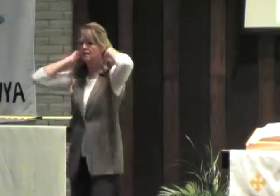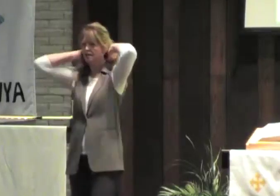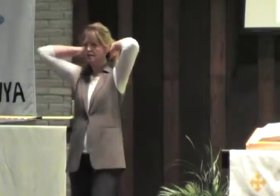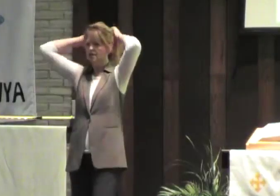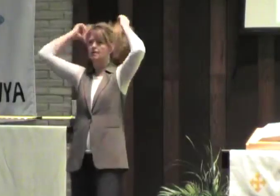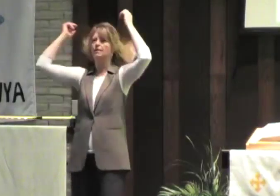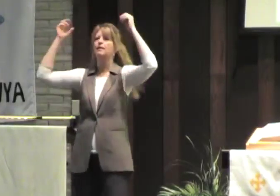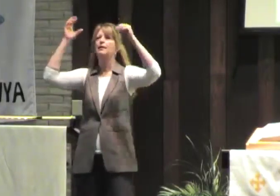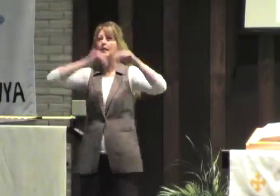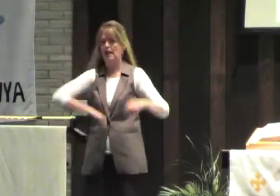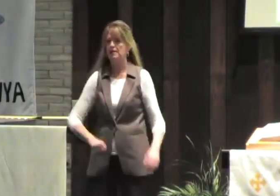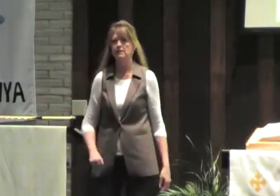happens?